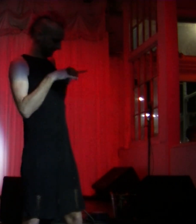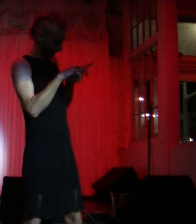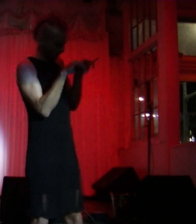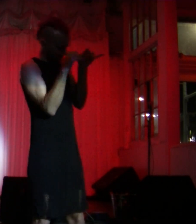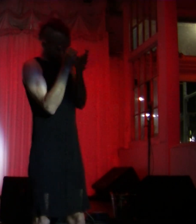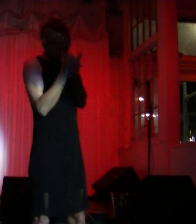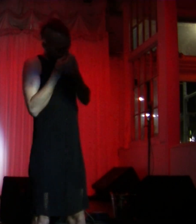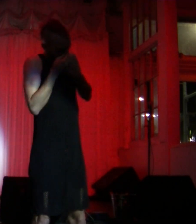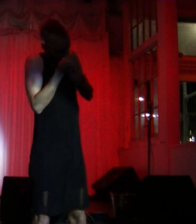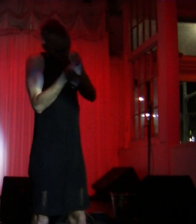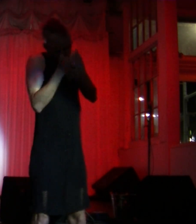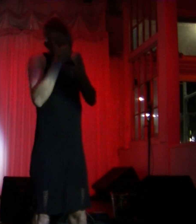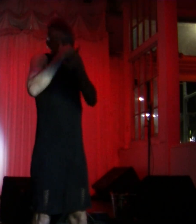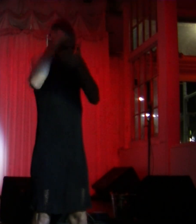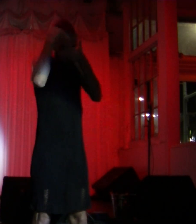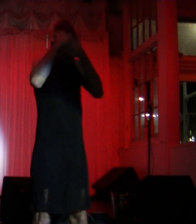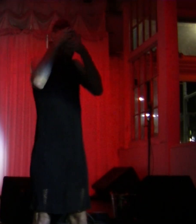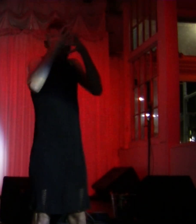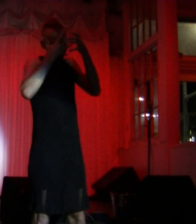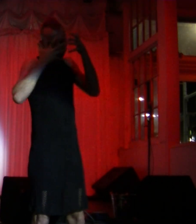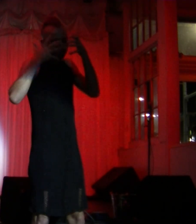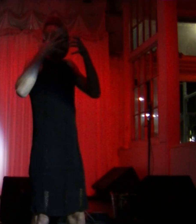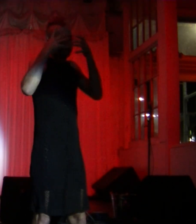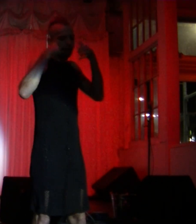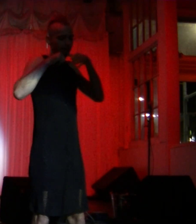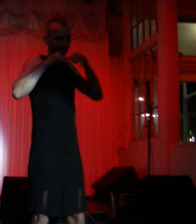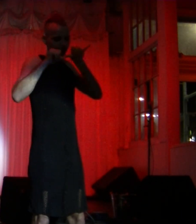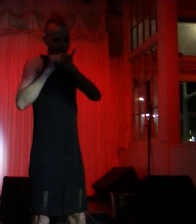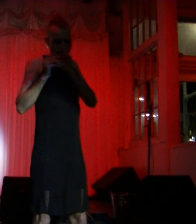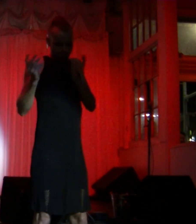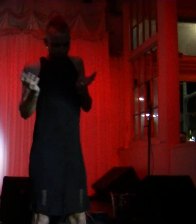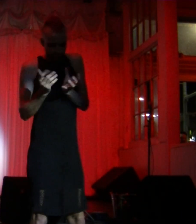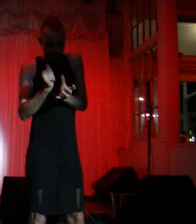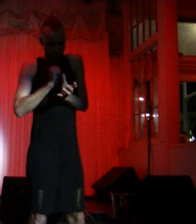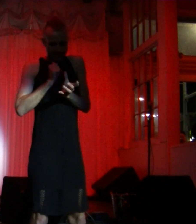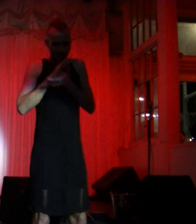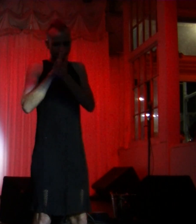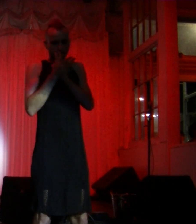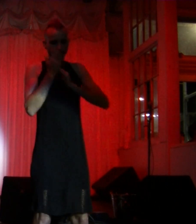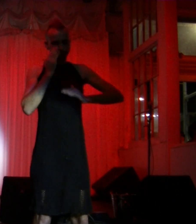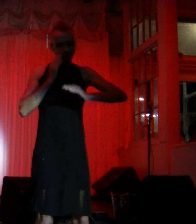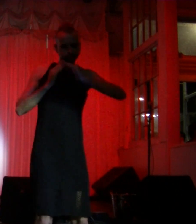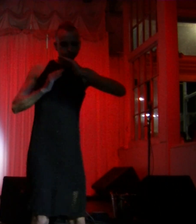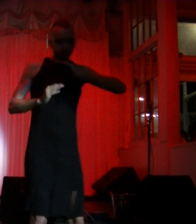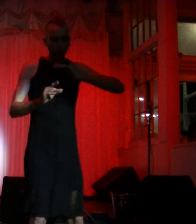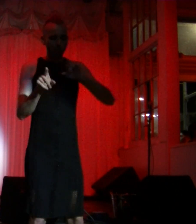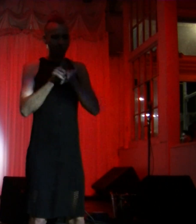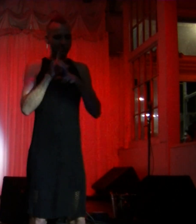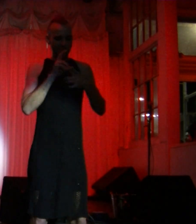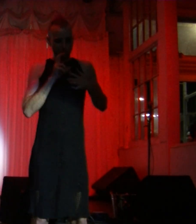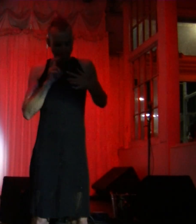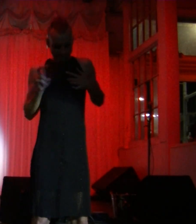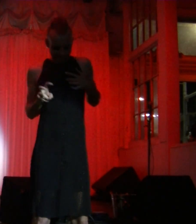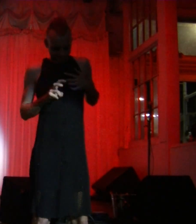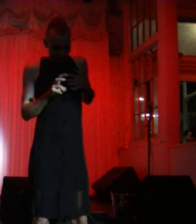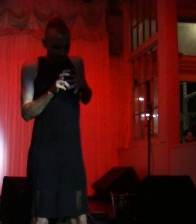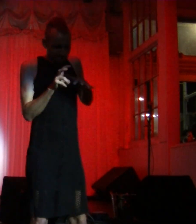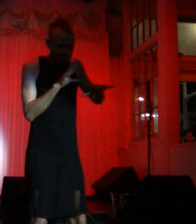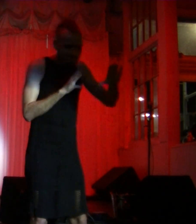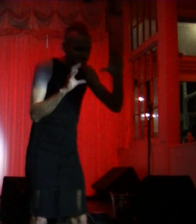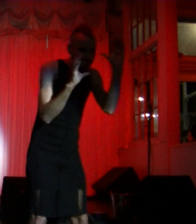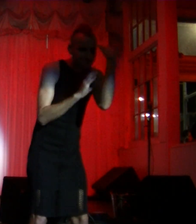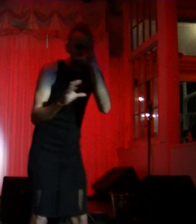head. I'm raising myself to be meek as a snake, choking out the nearest rodent for